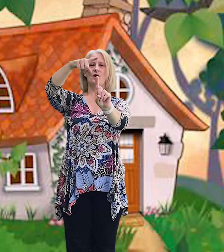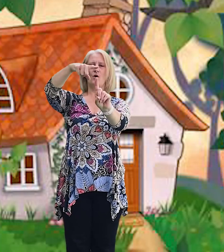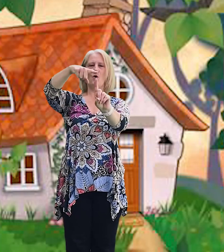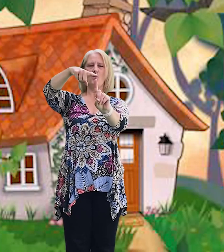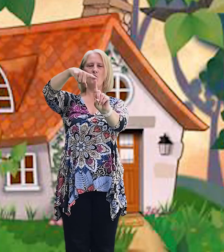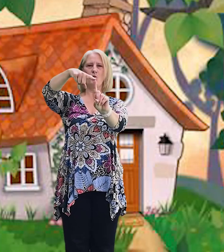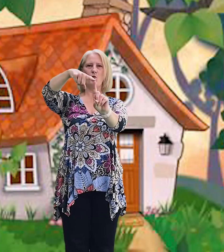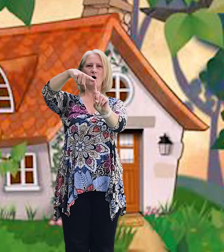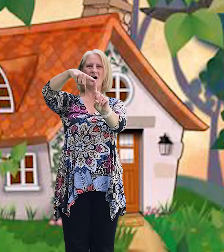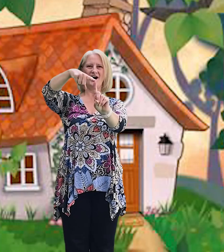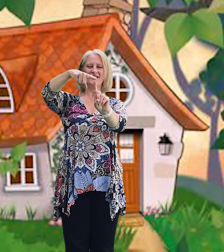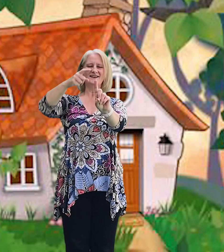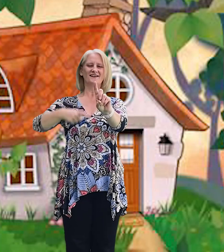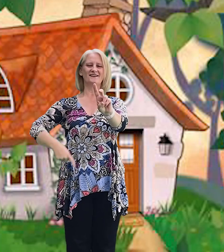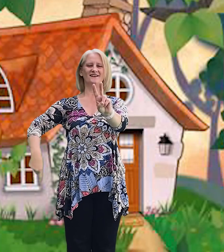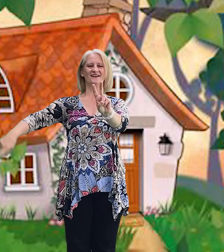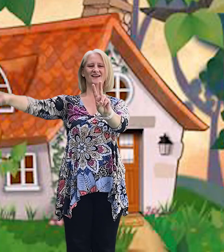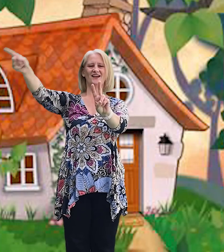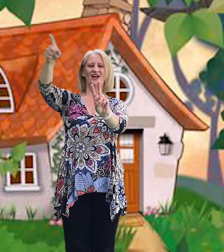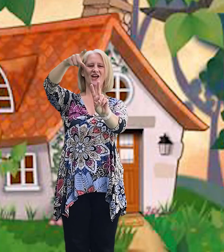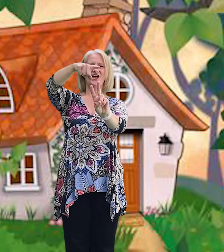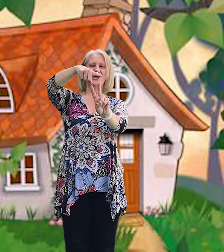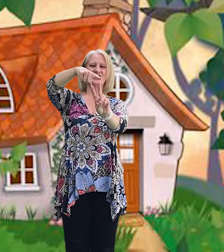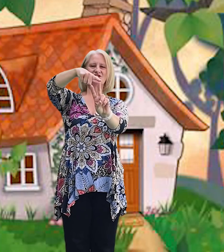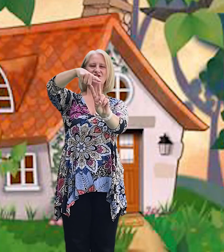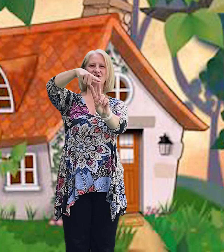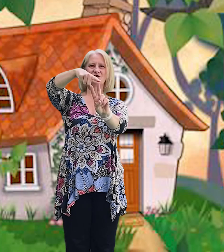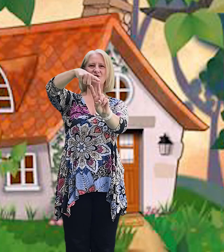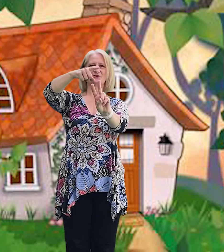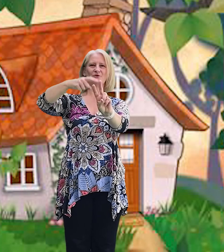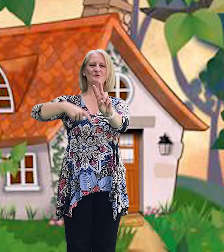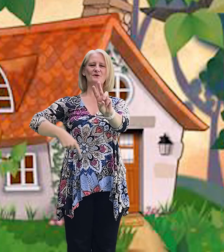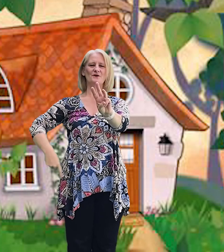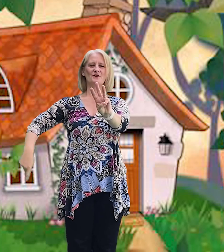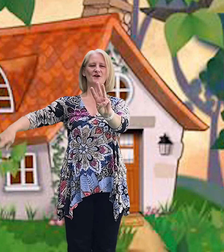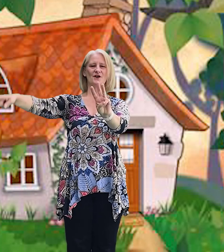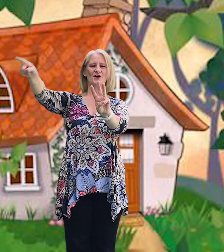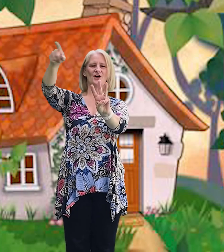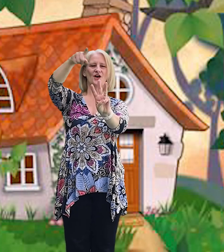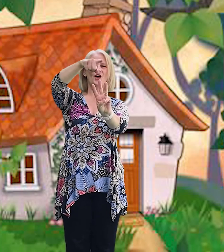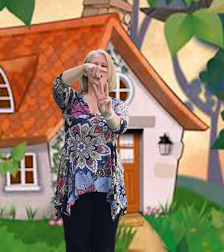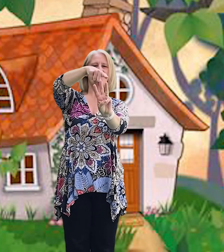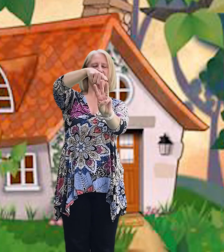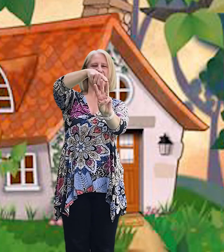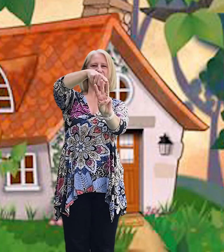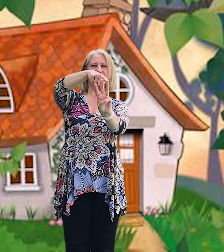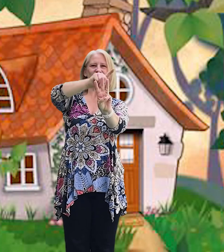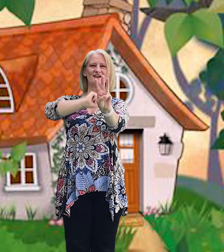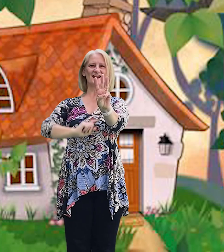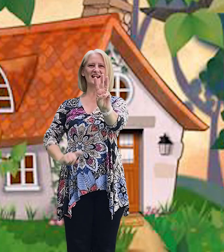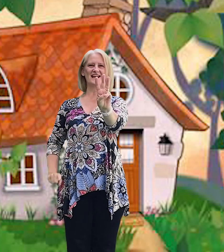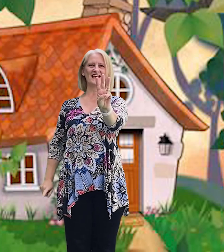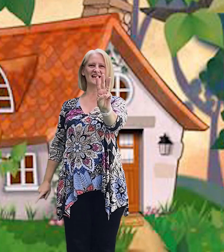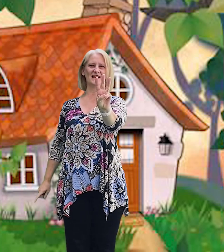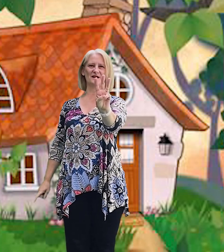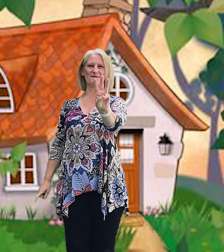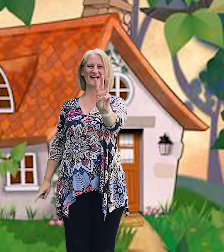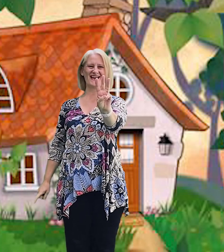one, two, three bears